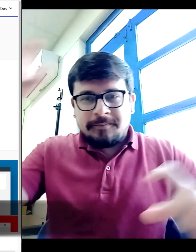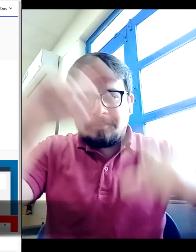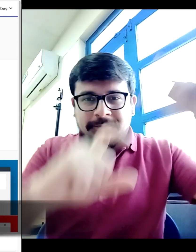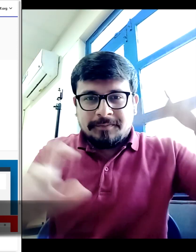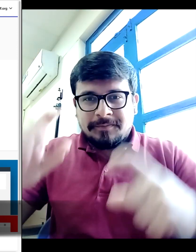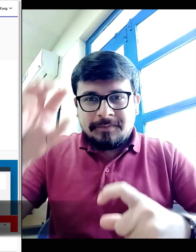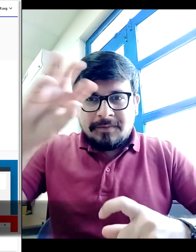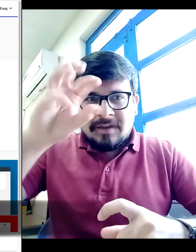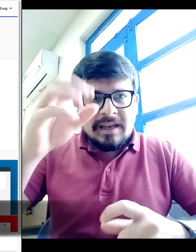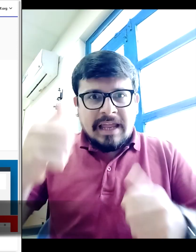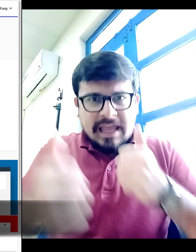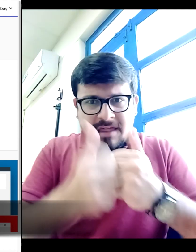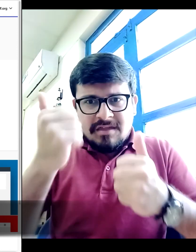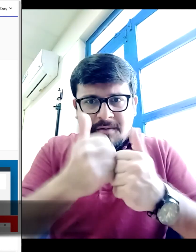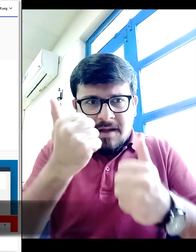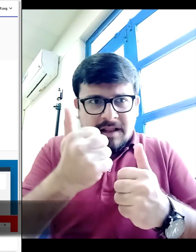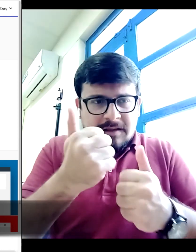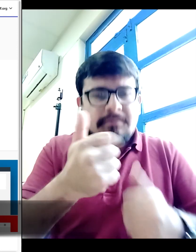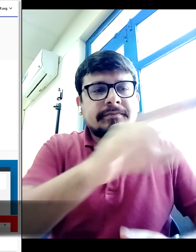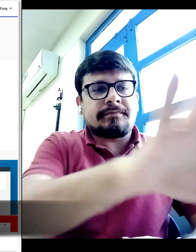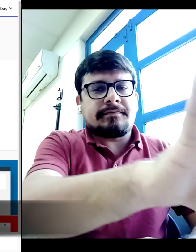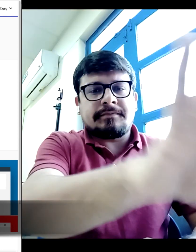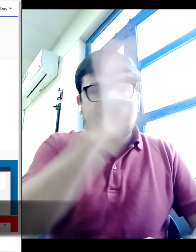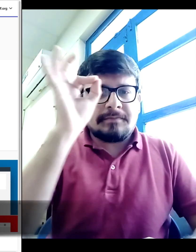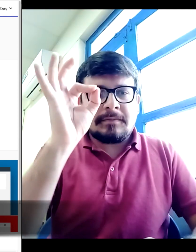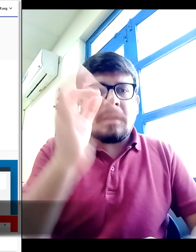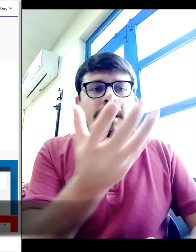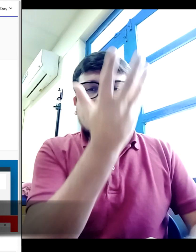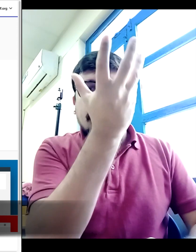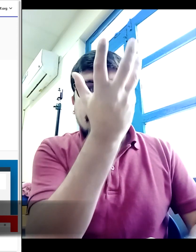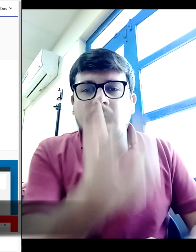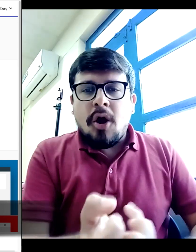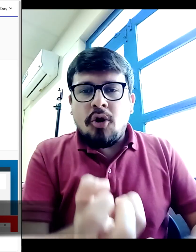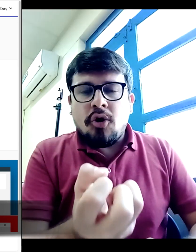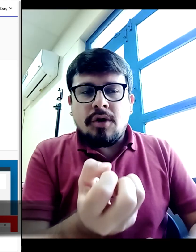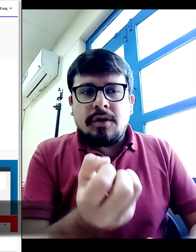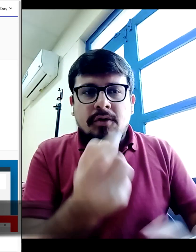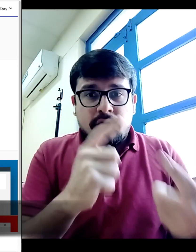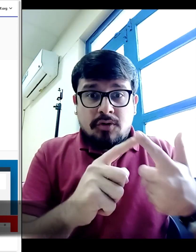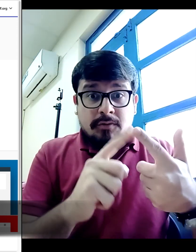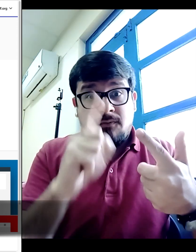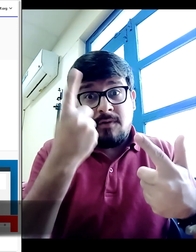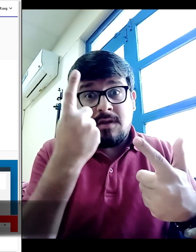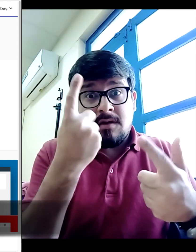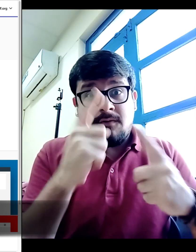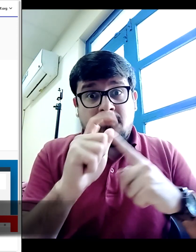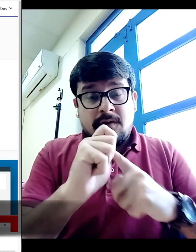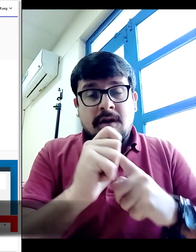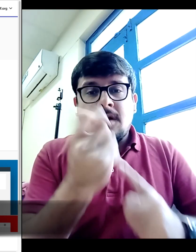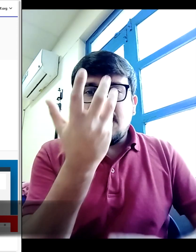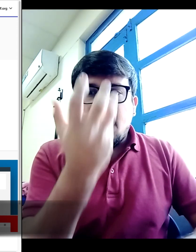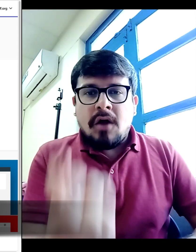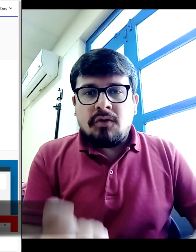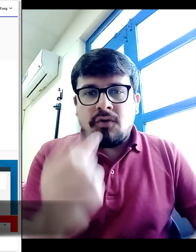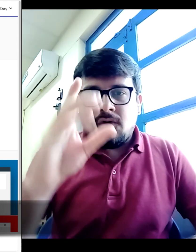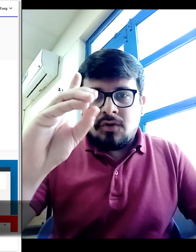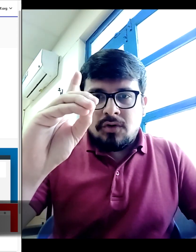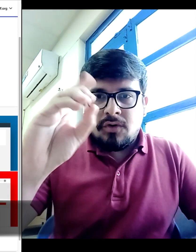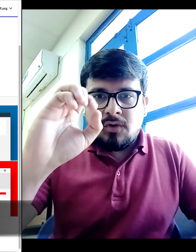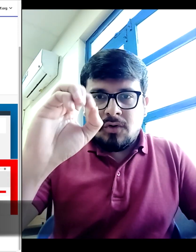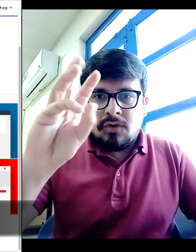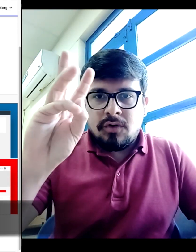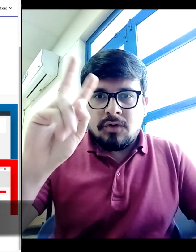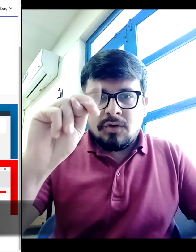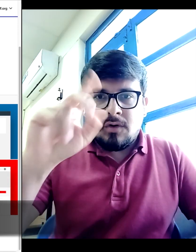Now, you have your logo created. This is the logo of my